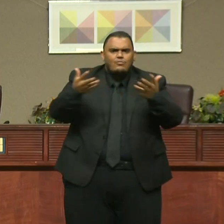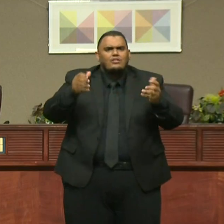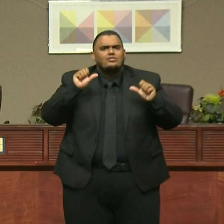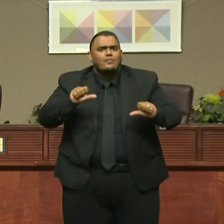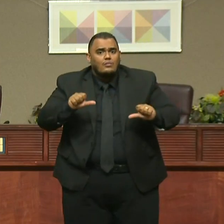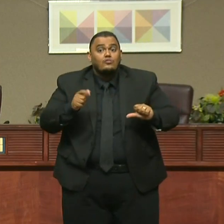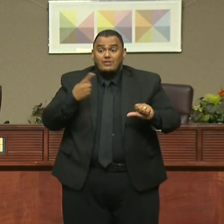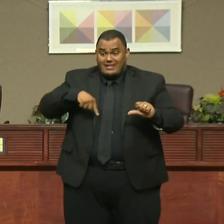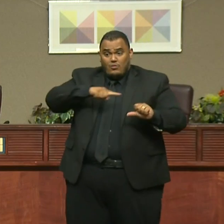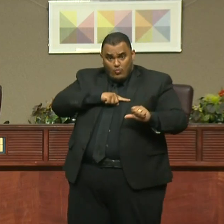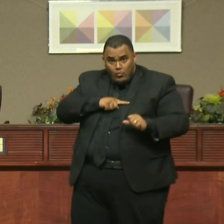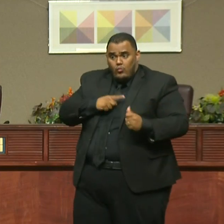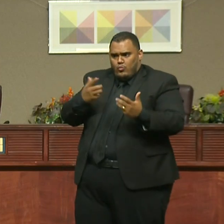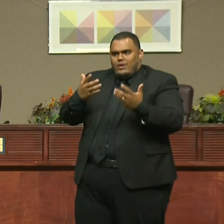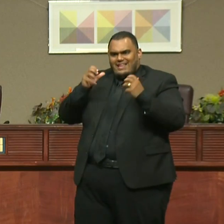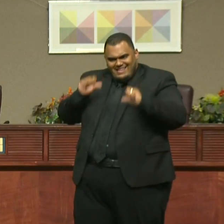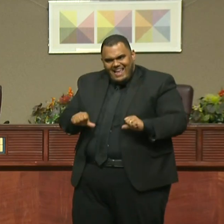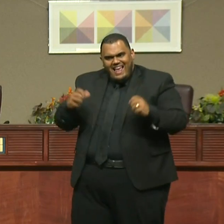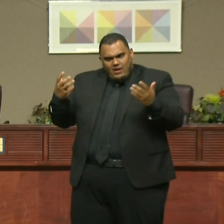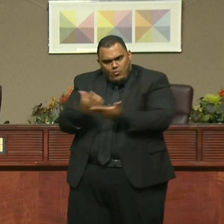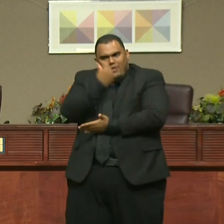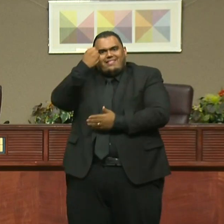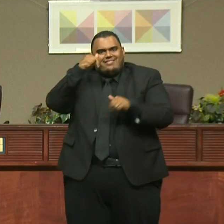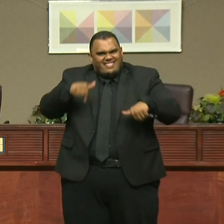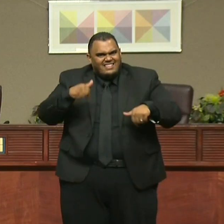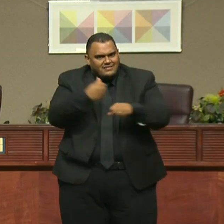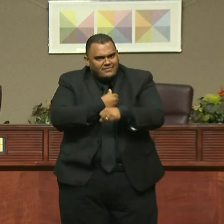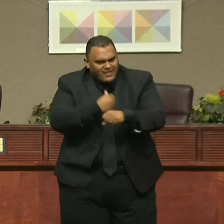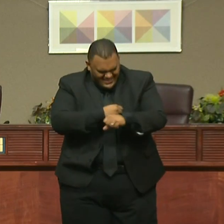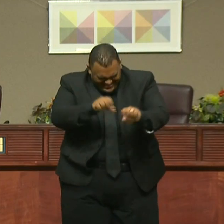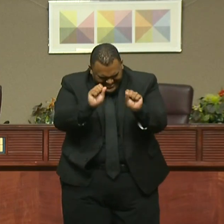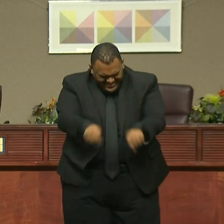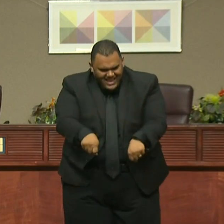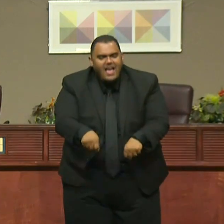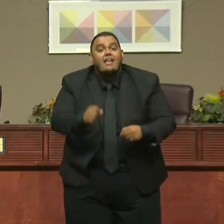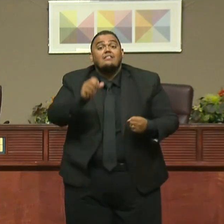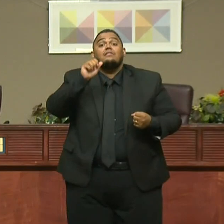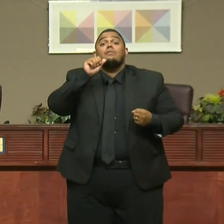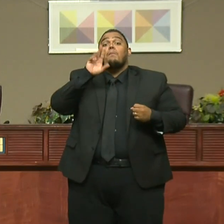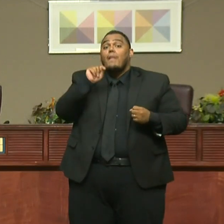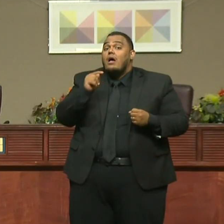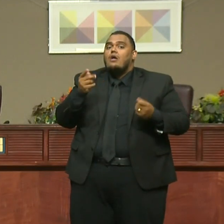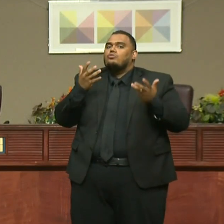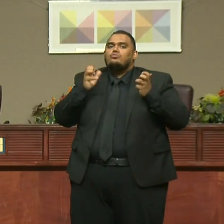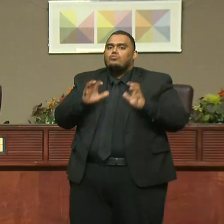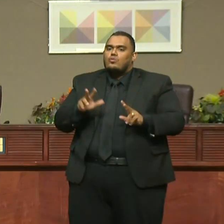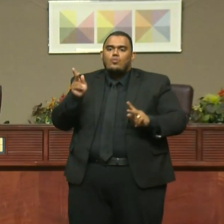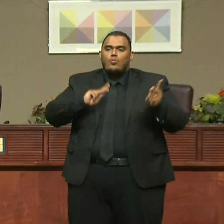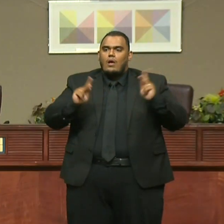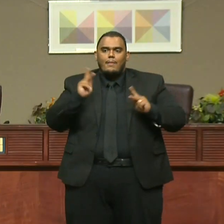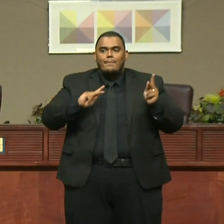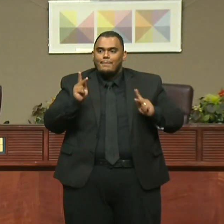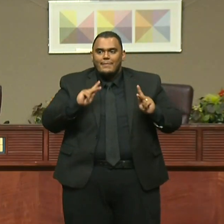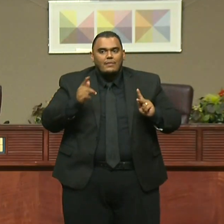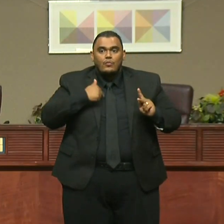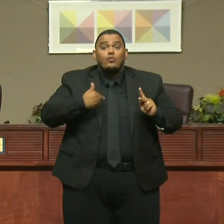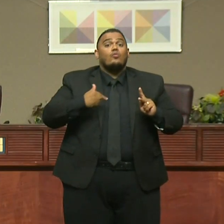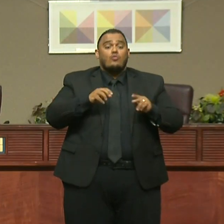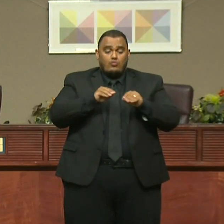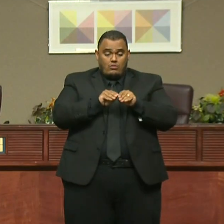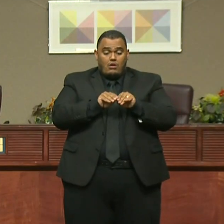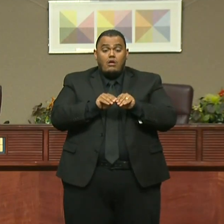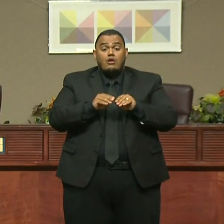don't want is the pandemic to go into people experiencing homelessness. We don't want the pandemic to